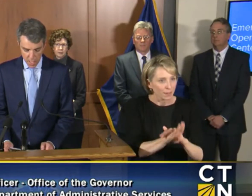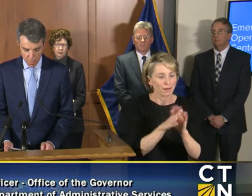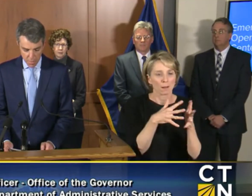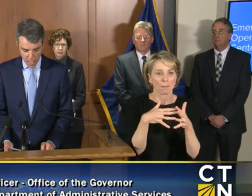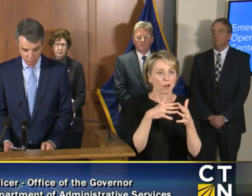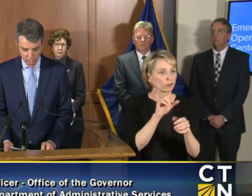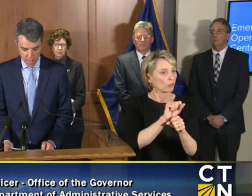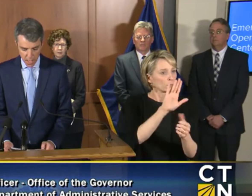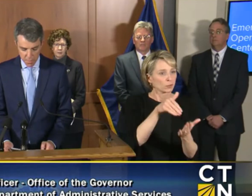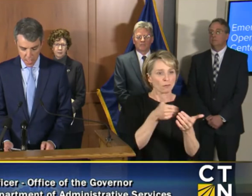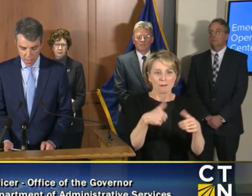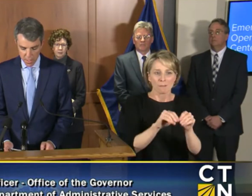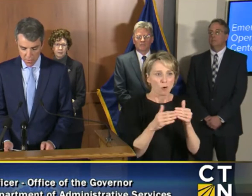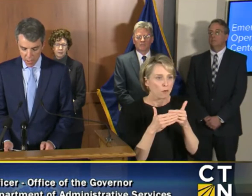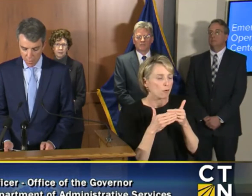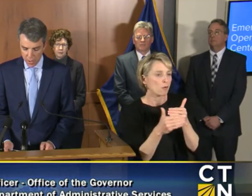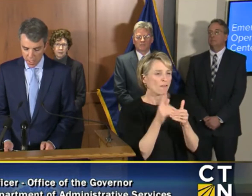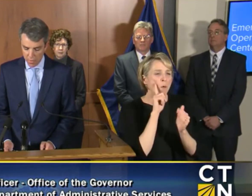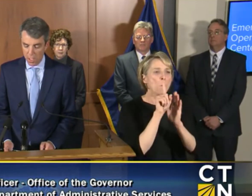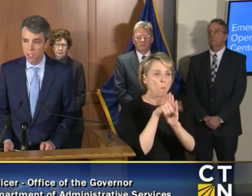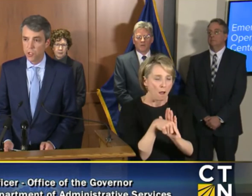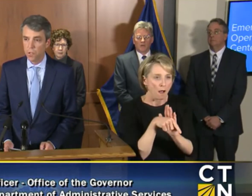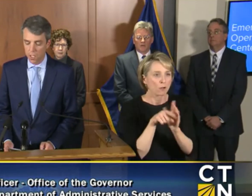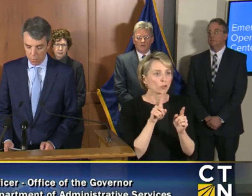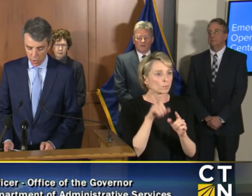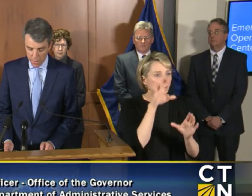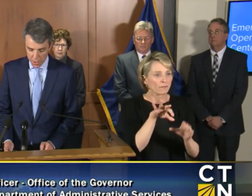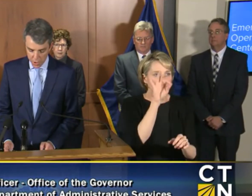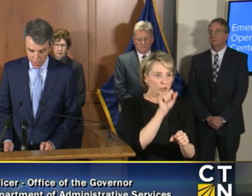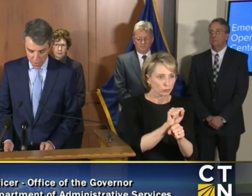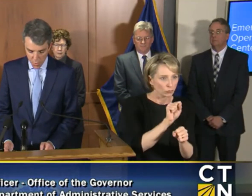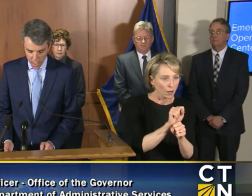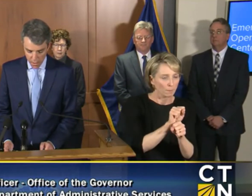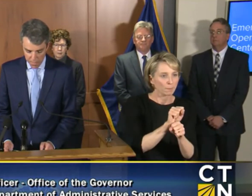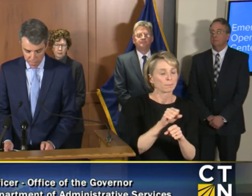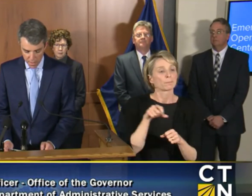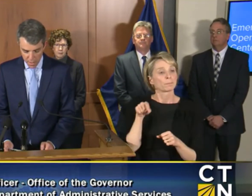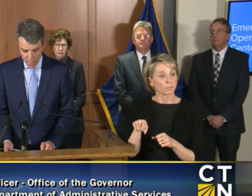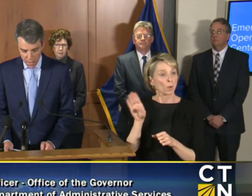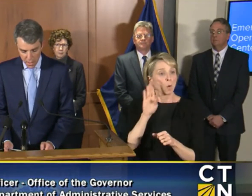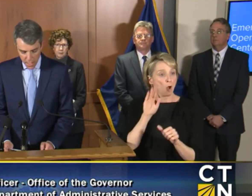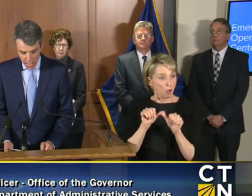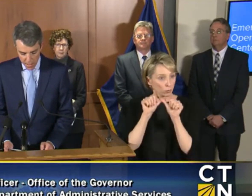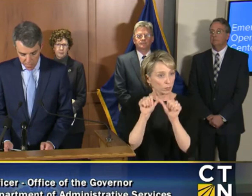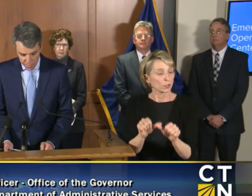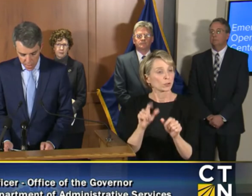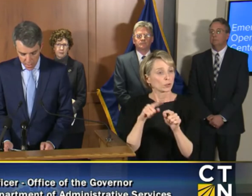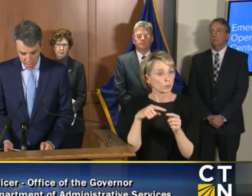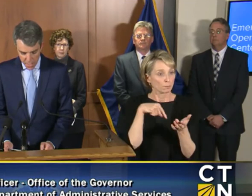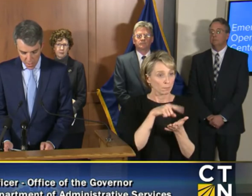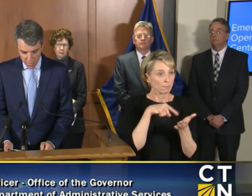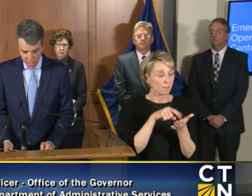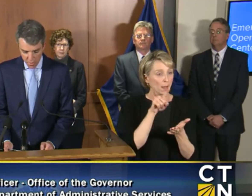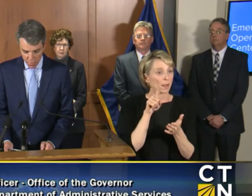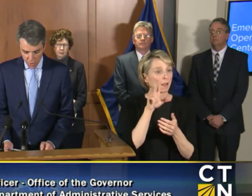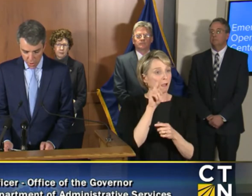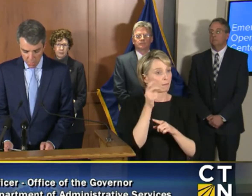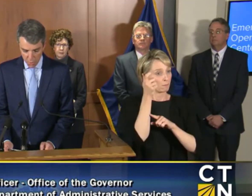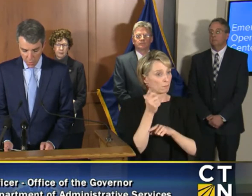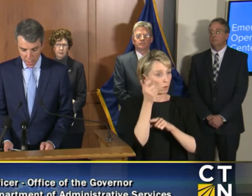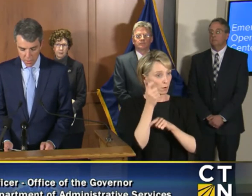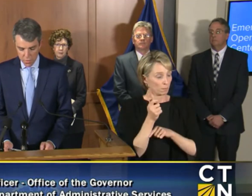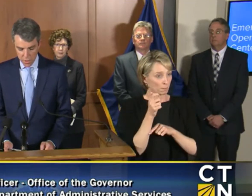is preparing an update on the availability of unemployment insurance as well. In the case of a